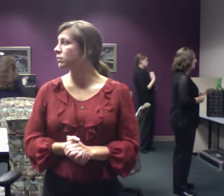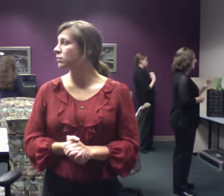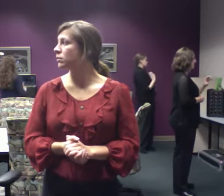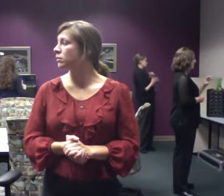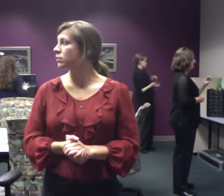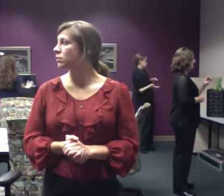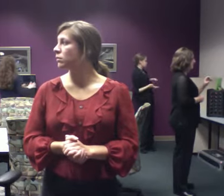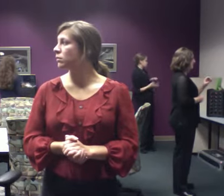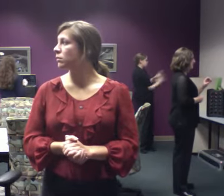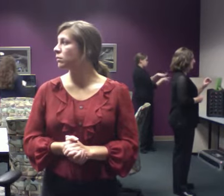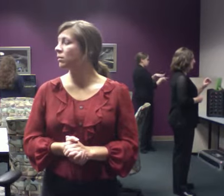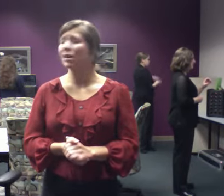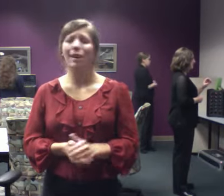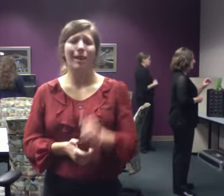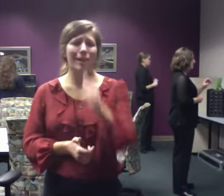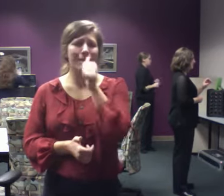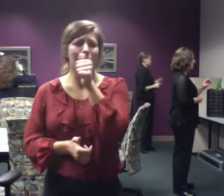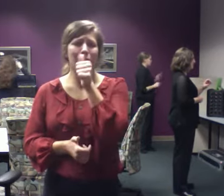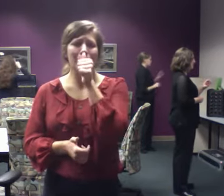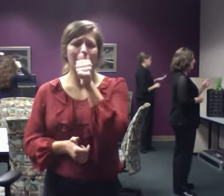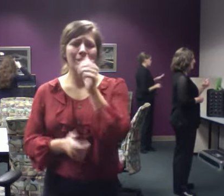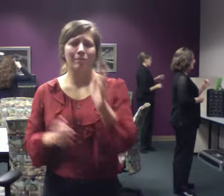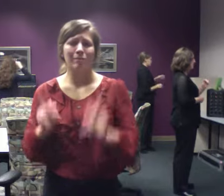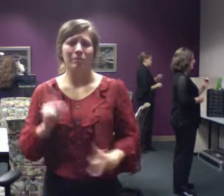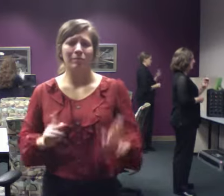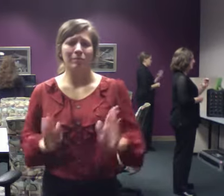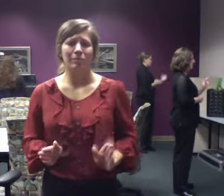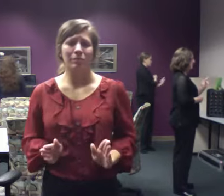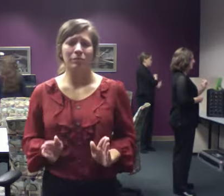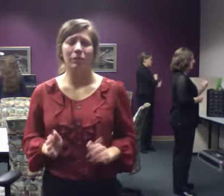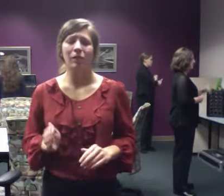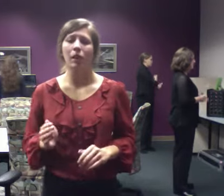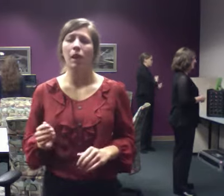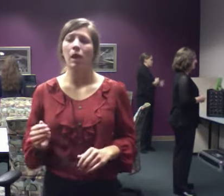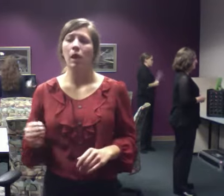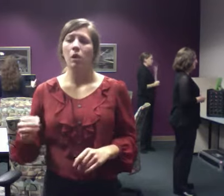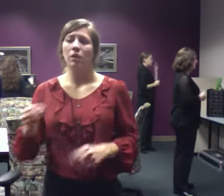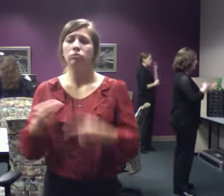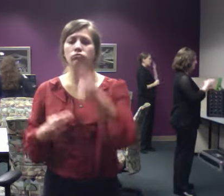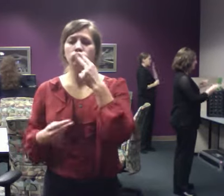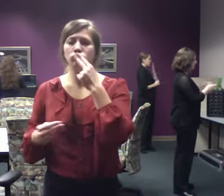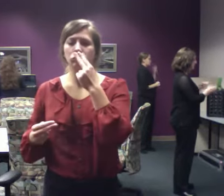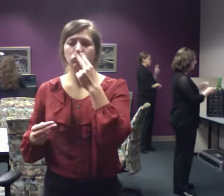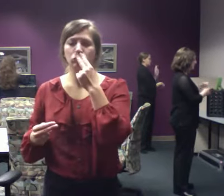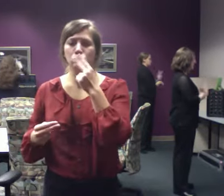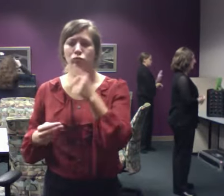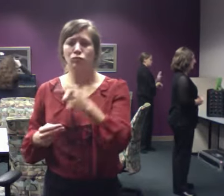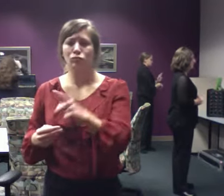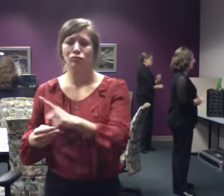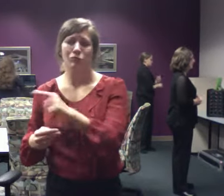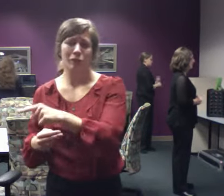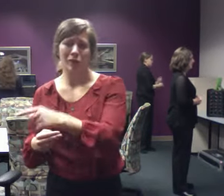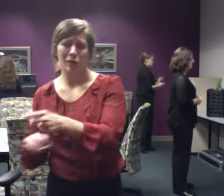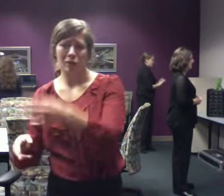when Hitler marched into the Sudeten. He went in there because there were Germans along the border. So yes, he suppressed the Czechs. But the Russians, I don't